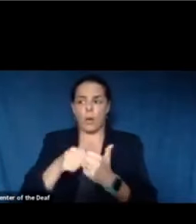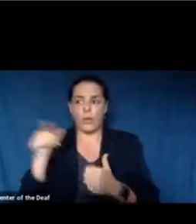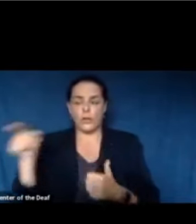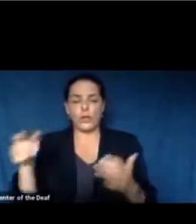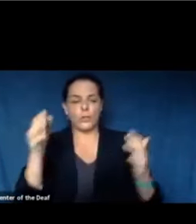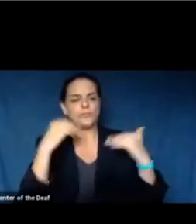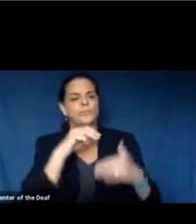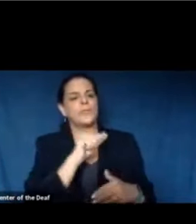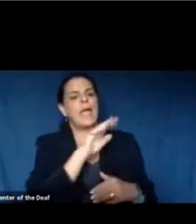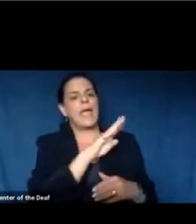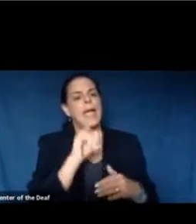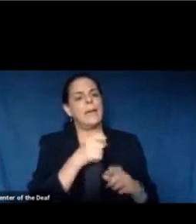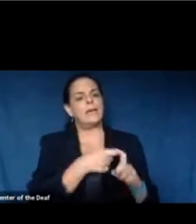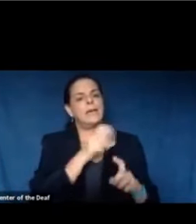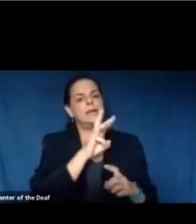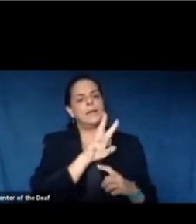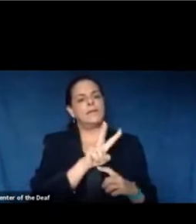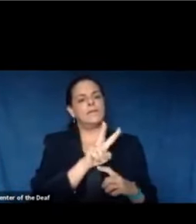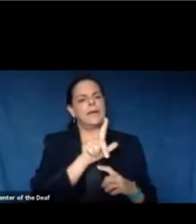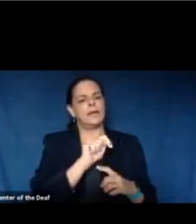from WVLT, what